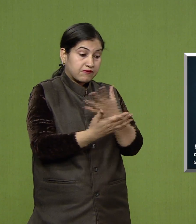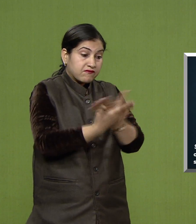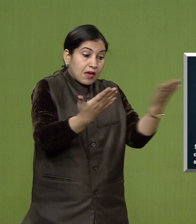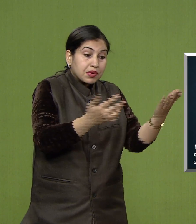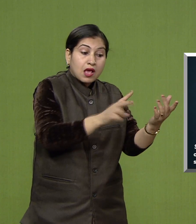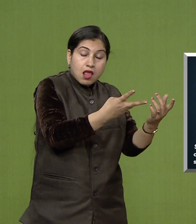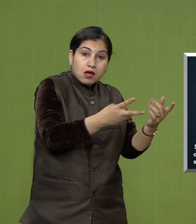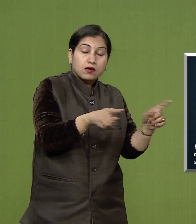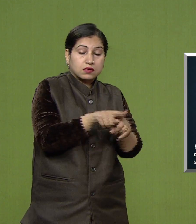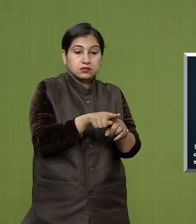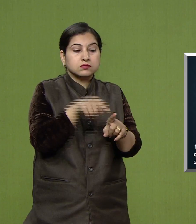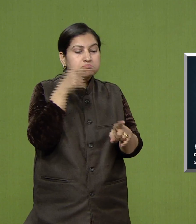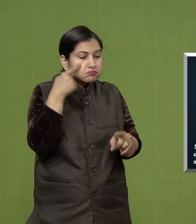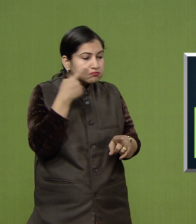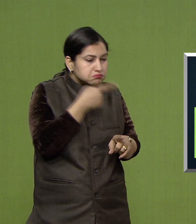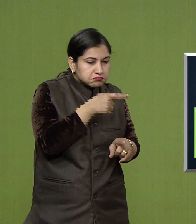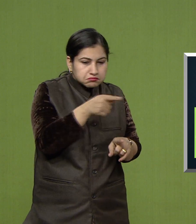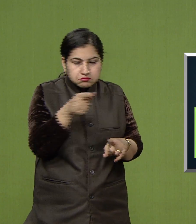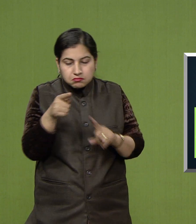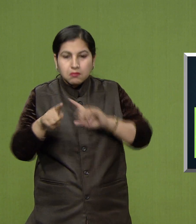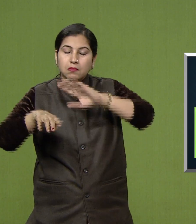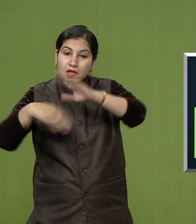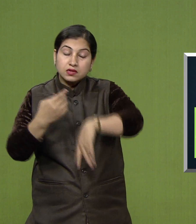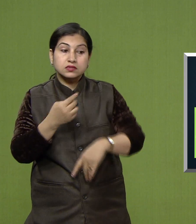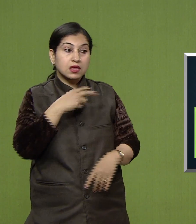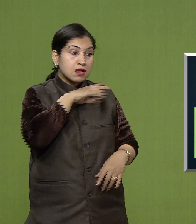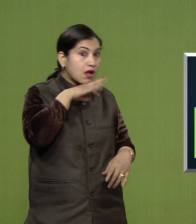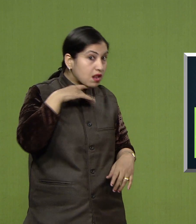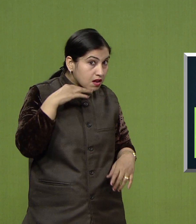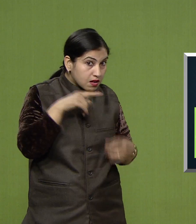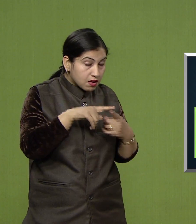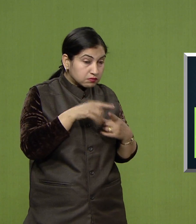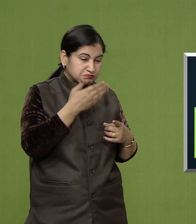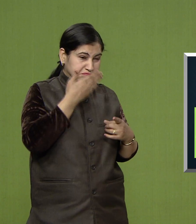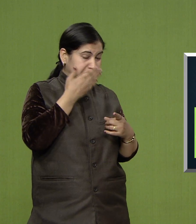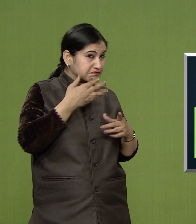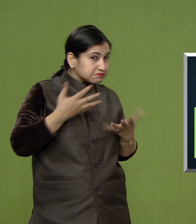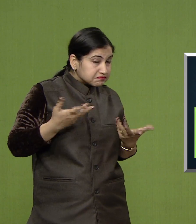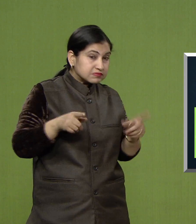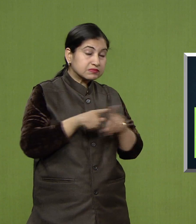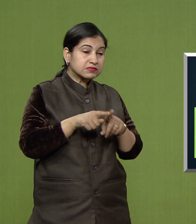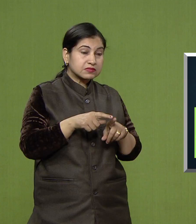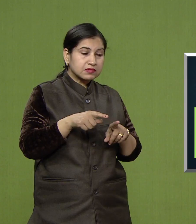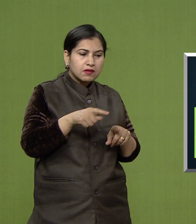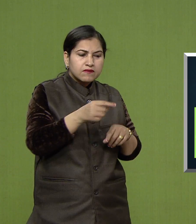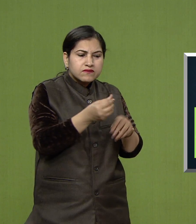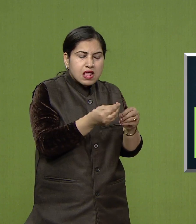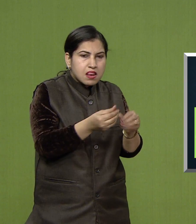of fabrics, stains can be identified by their color, their smell and